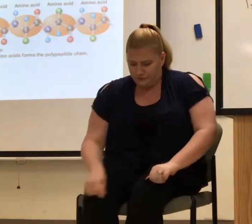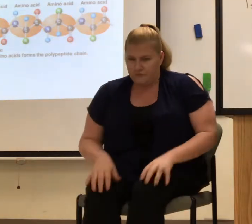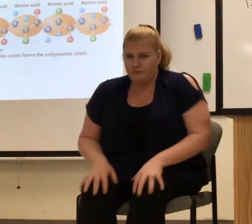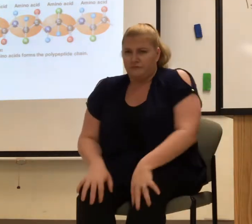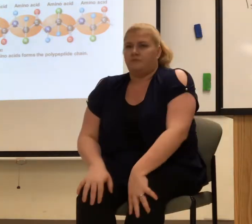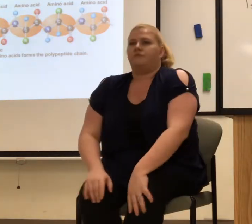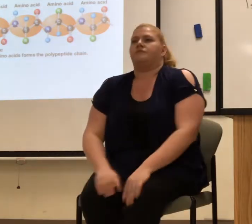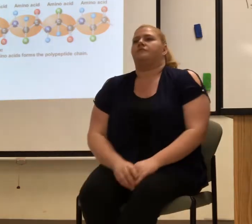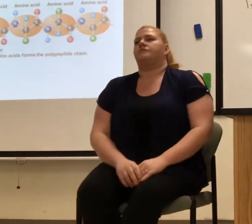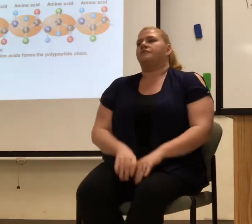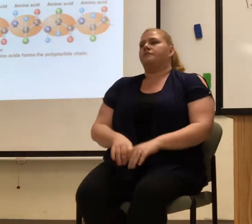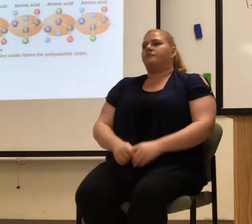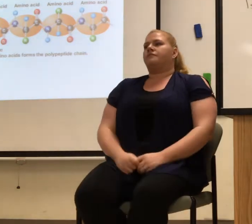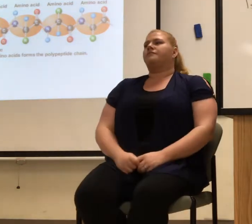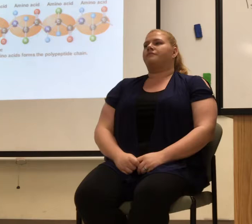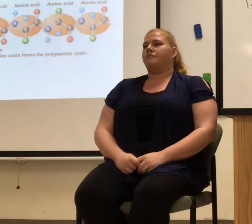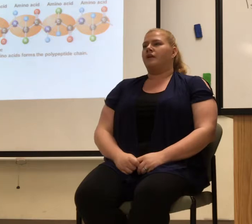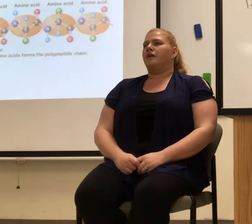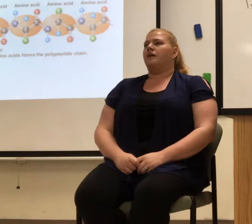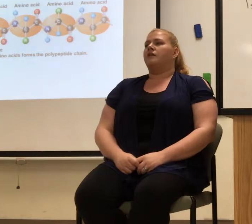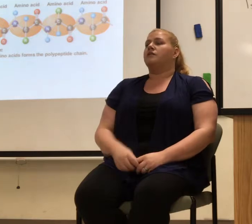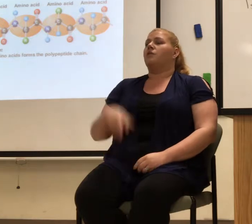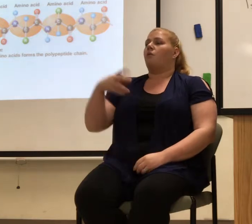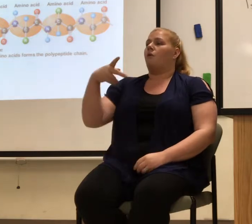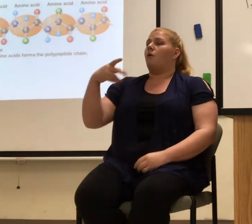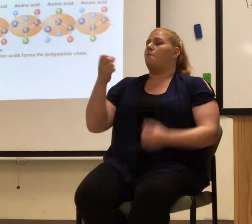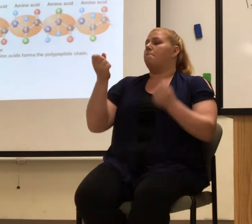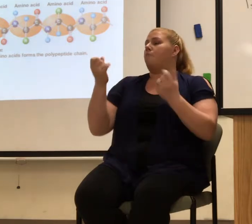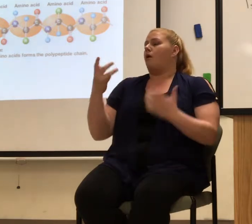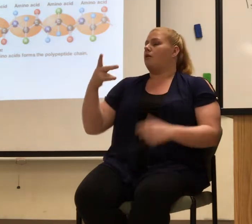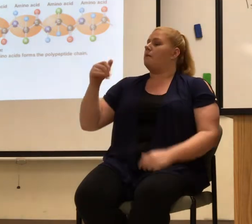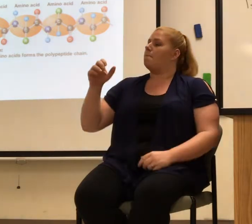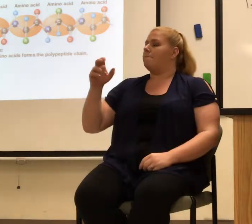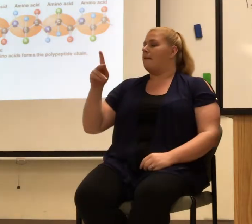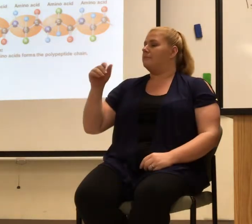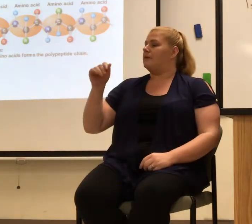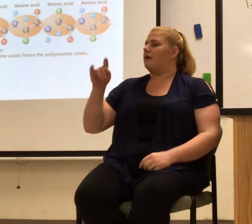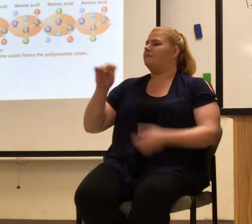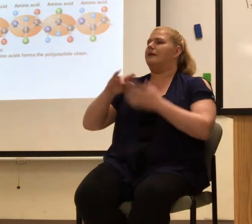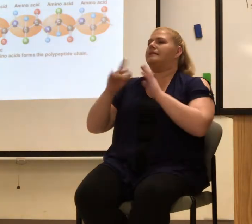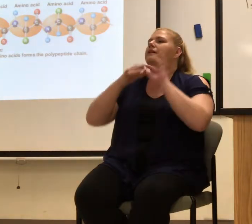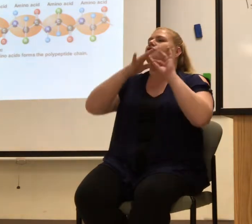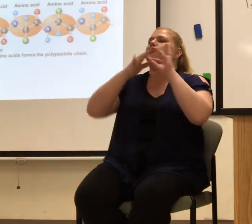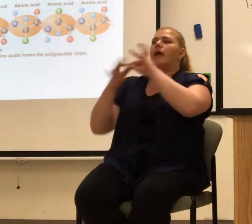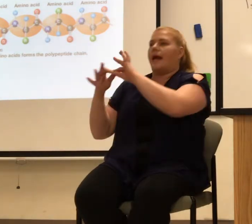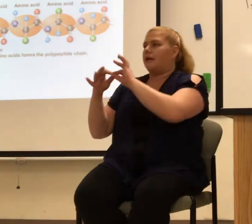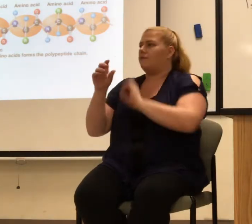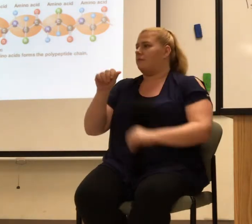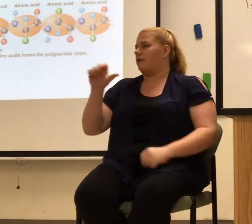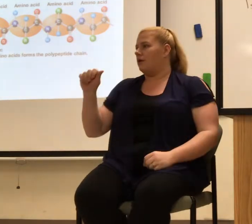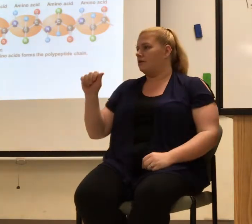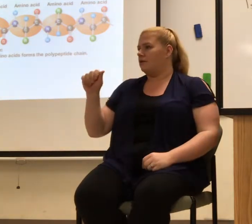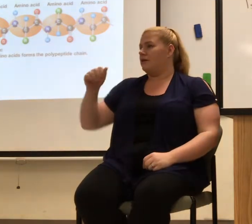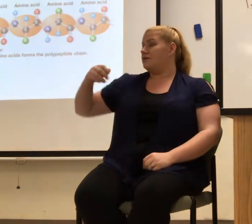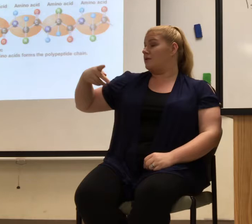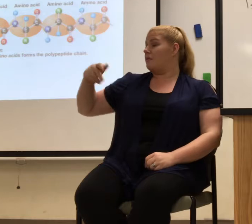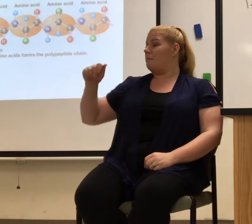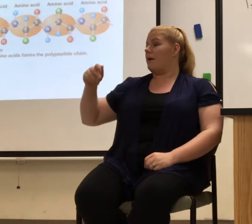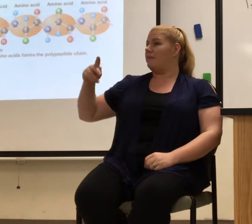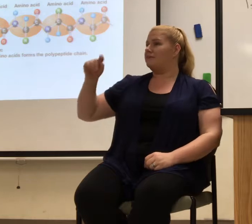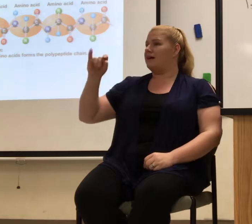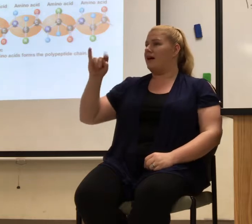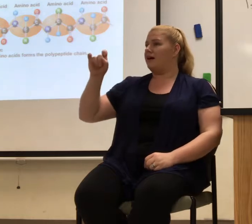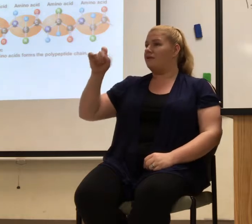polypeptide chain, a chain of amino acids. Peptide because peptide bond links them together. So